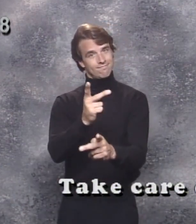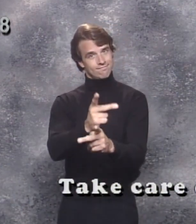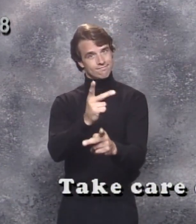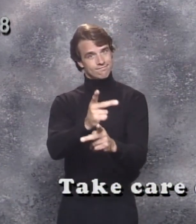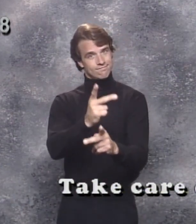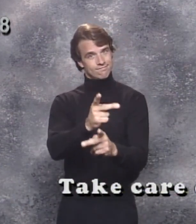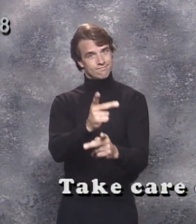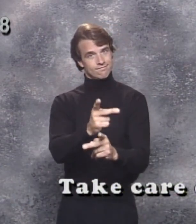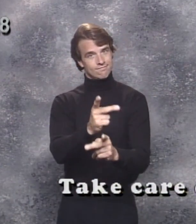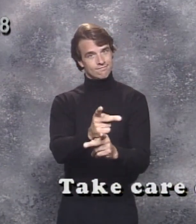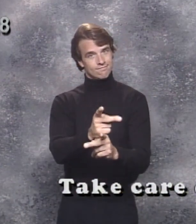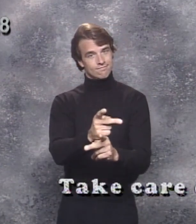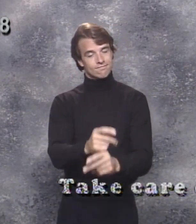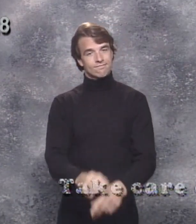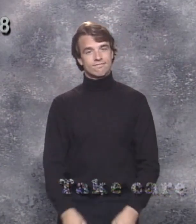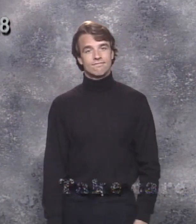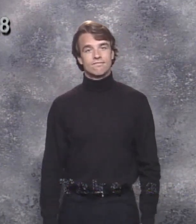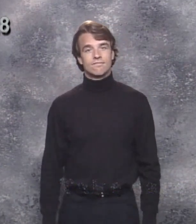Take care of.